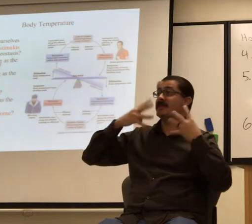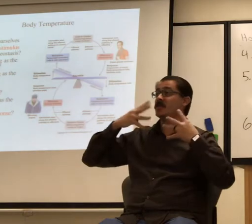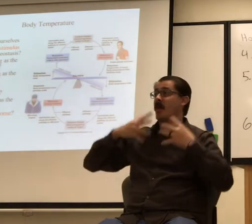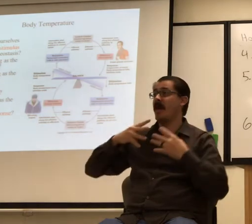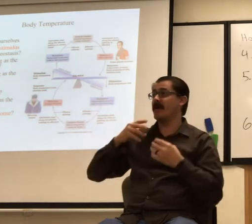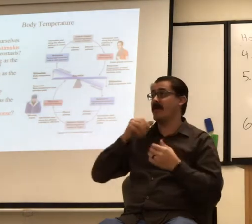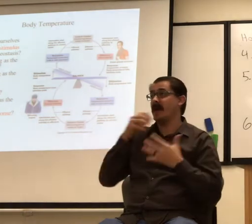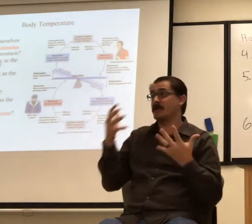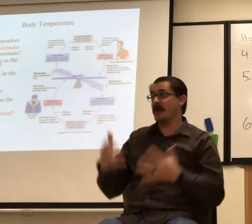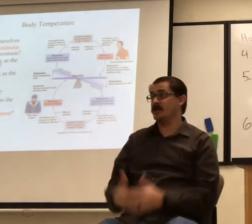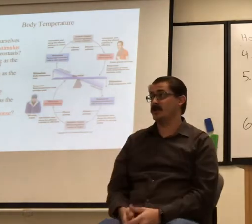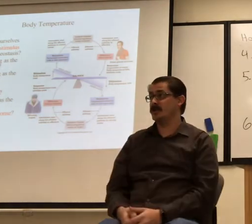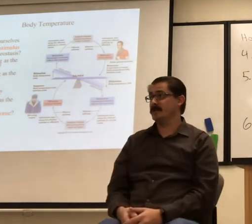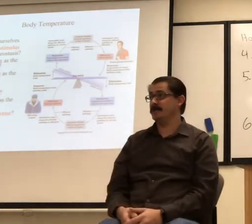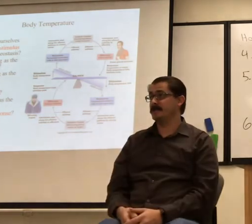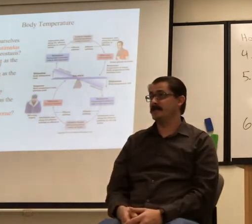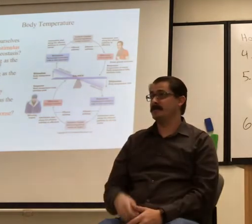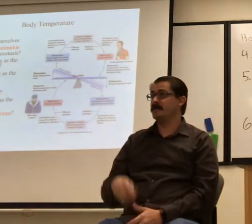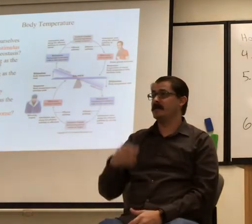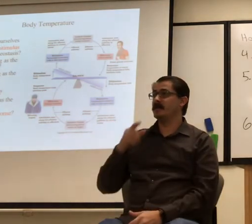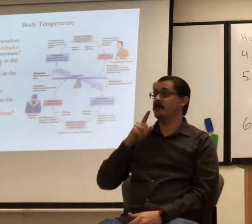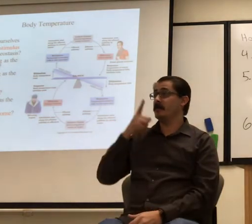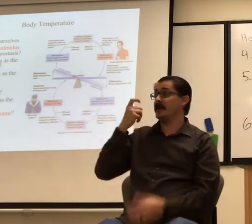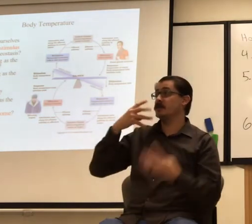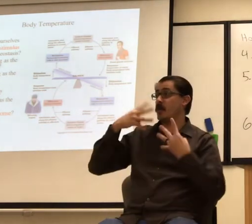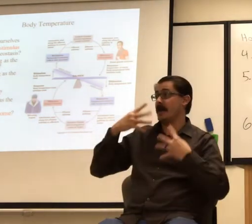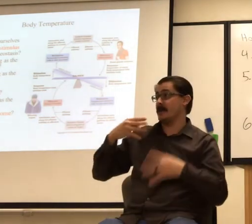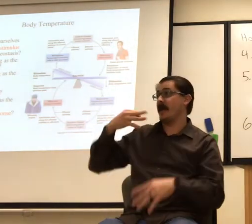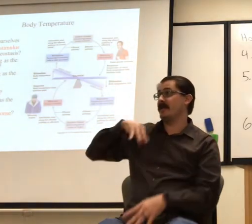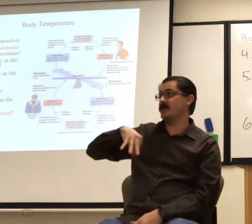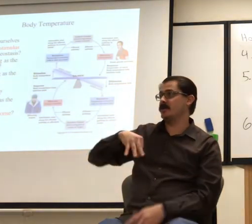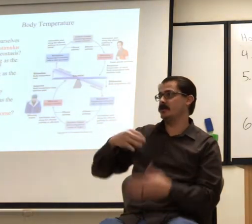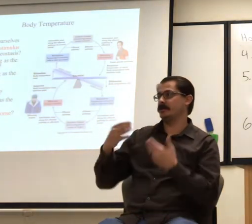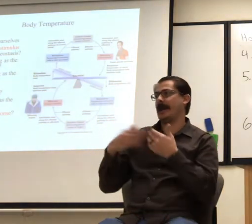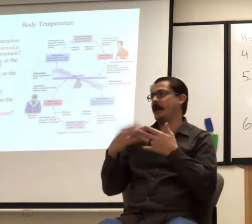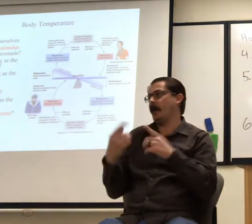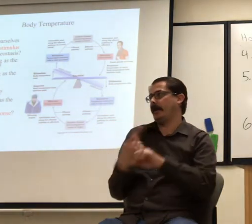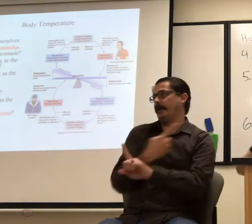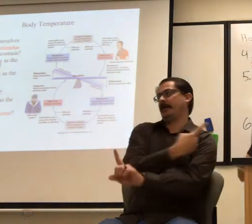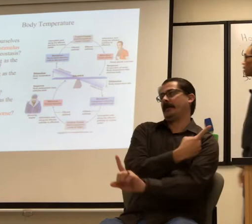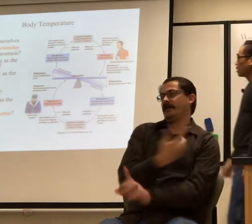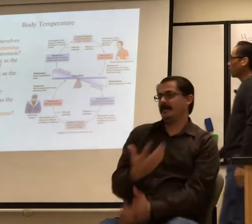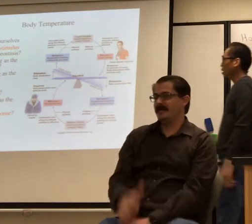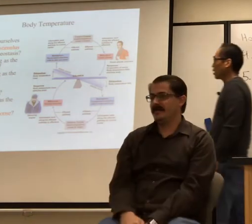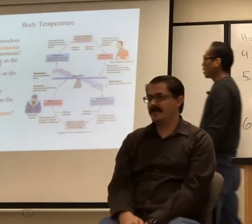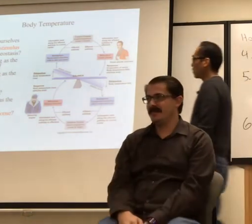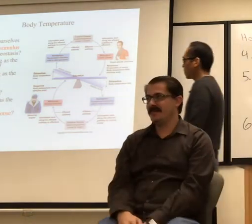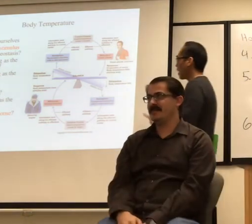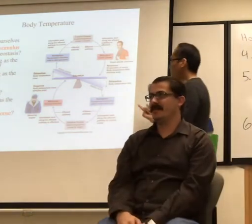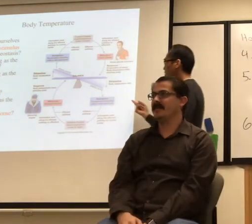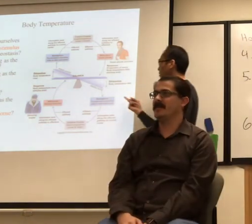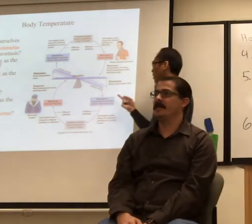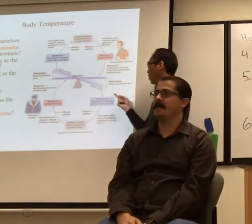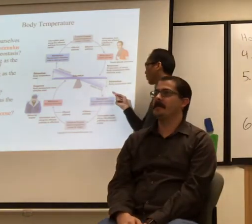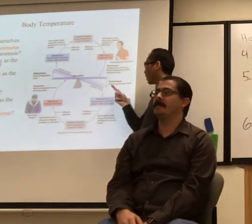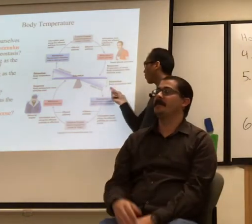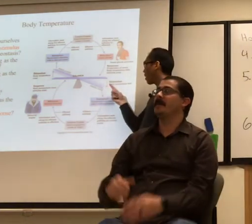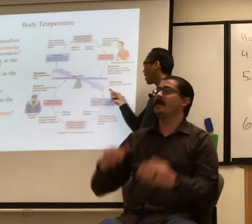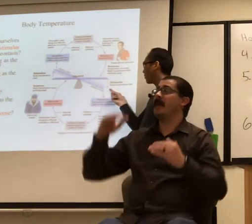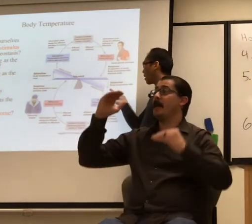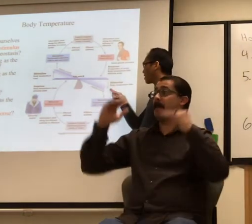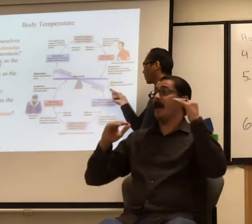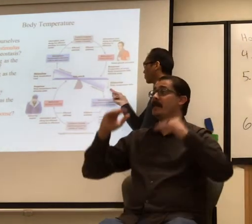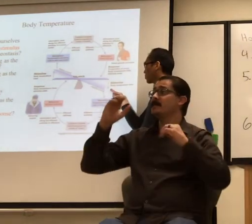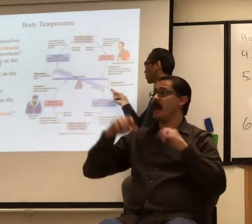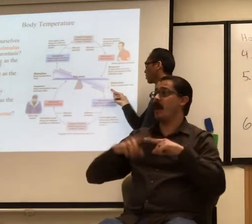and because it's beneficial. So, anyways, as a kind of a side note, the imbalance could go the other